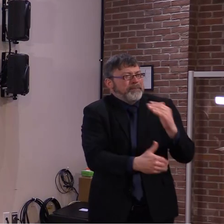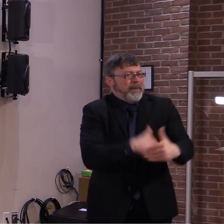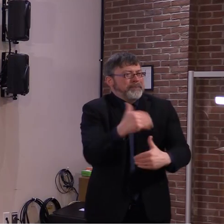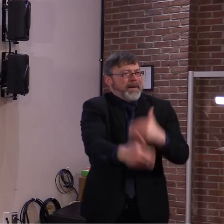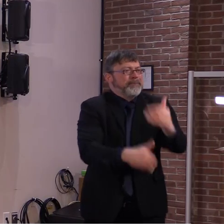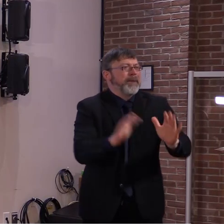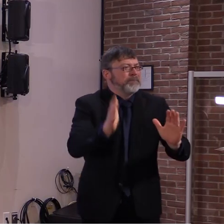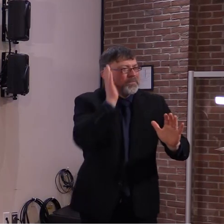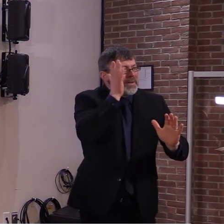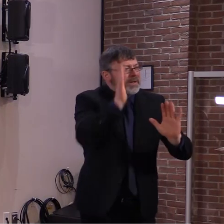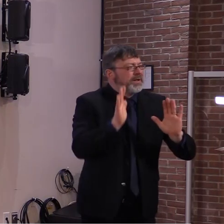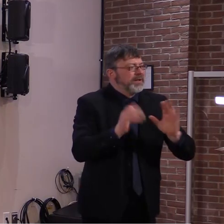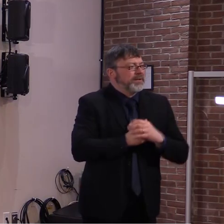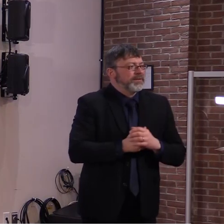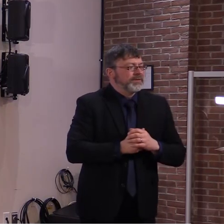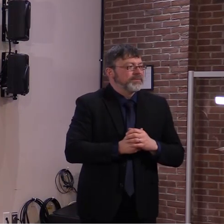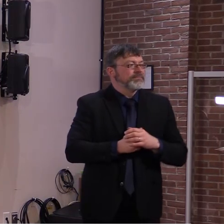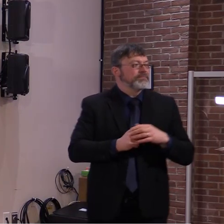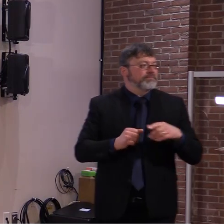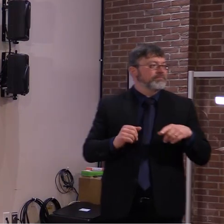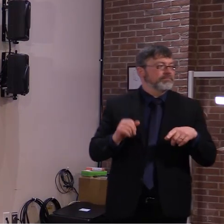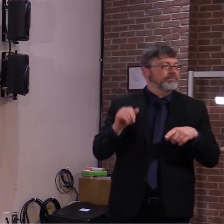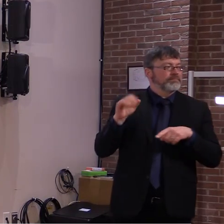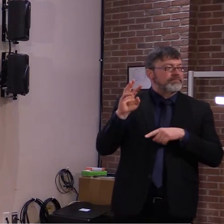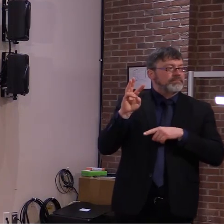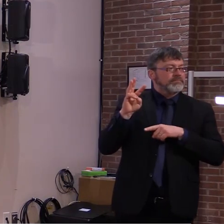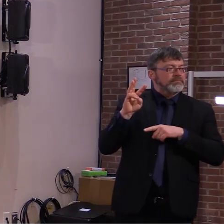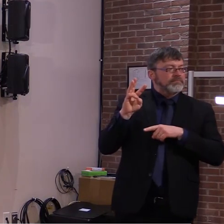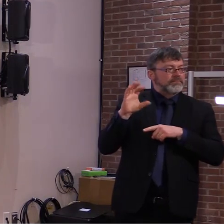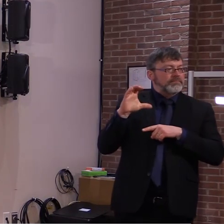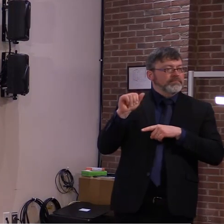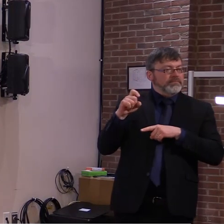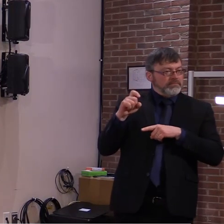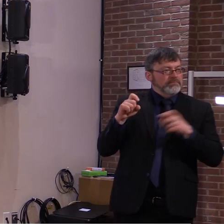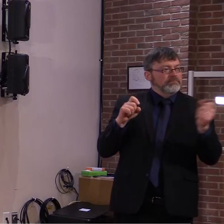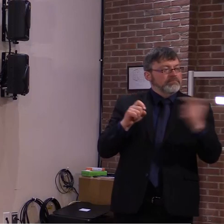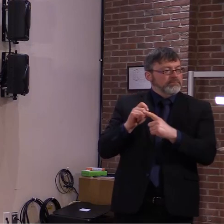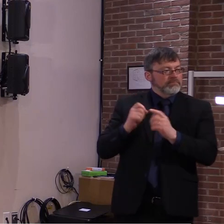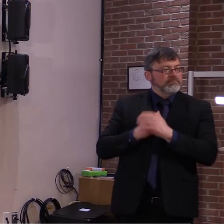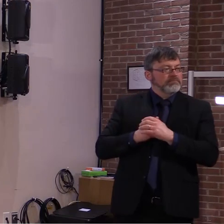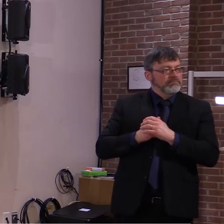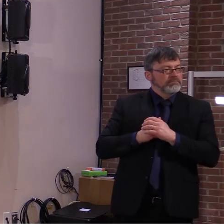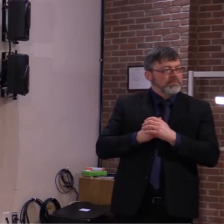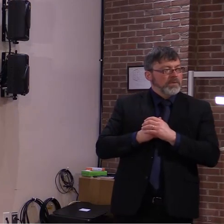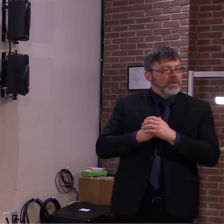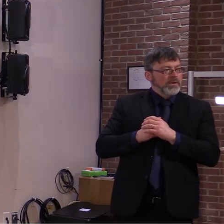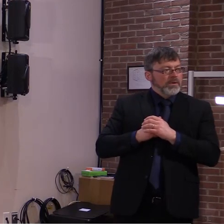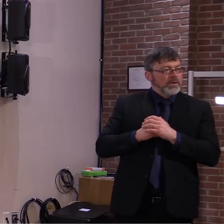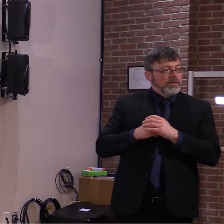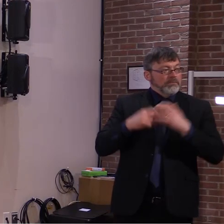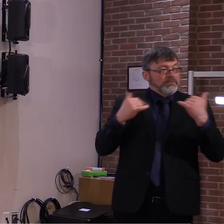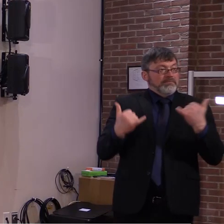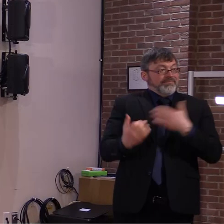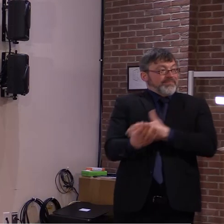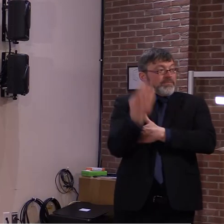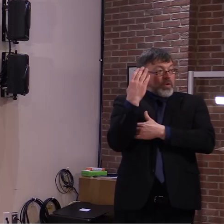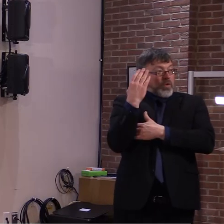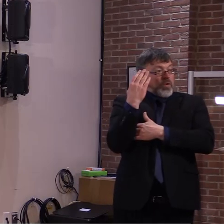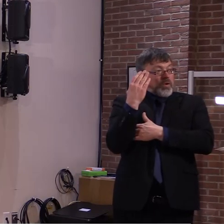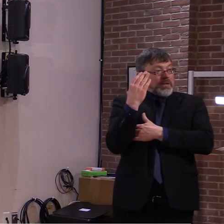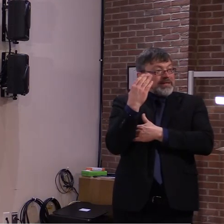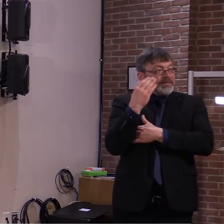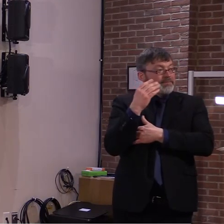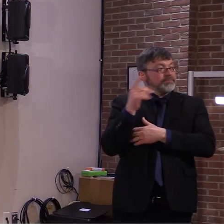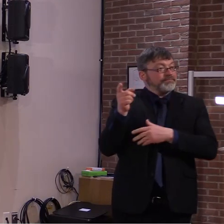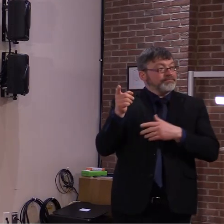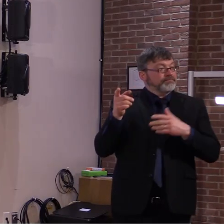Vermont. One last question, I'm sorry, Governor, but as you may have seen this morning, House Speaker Jill Krawinski announced that they're going to